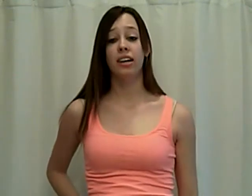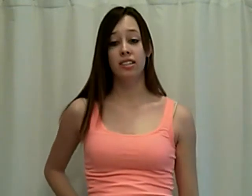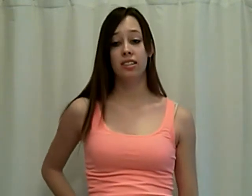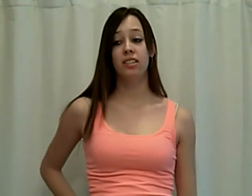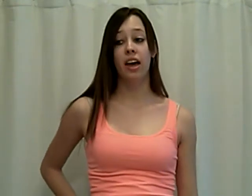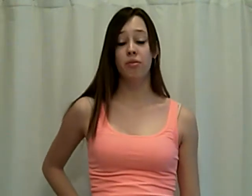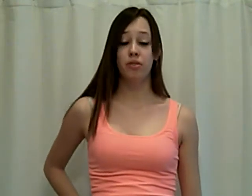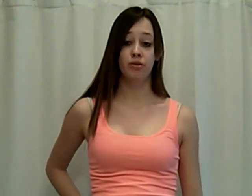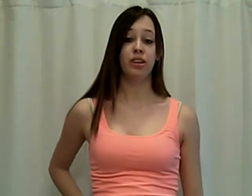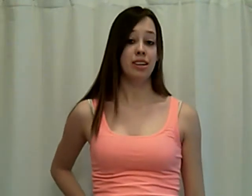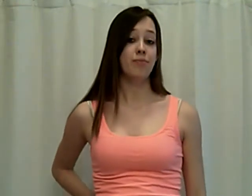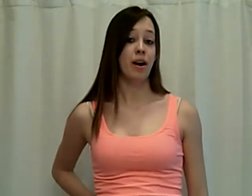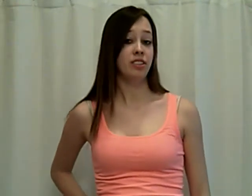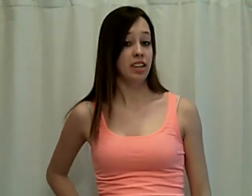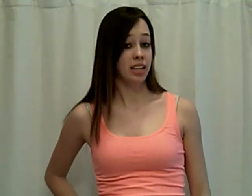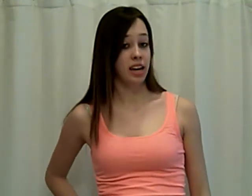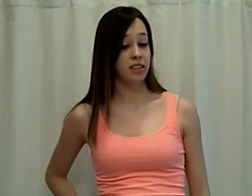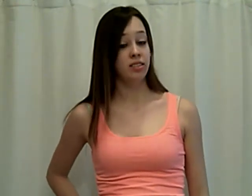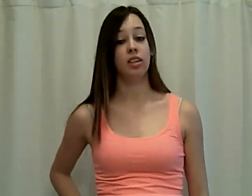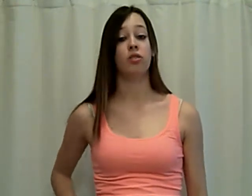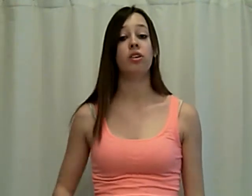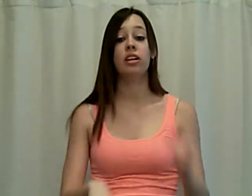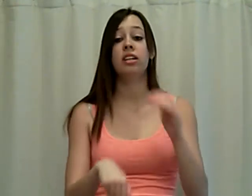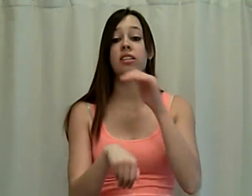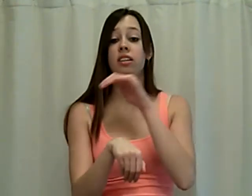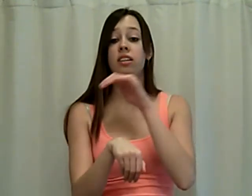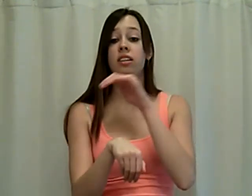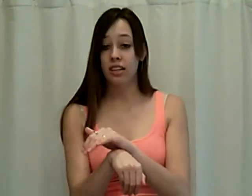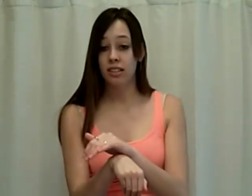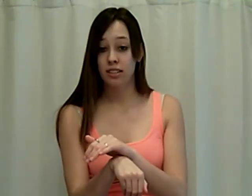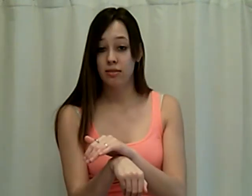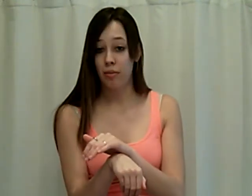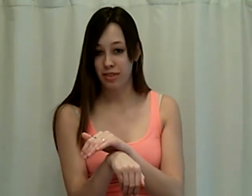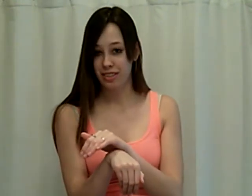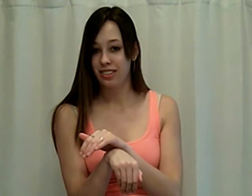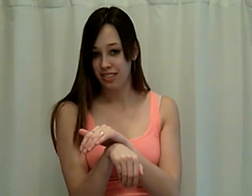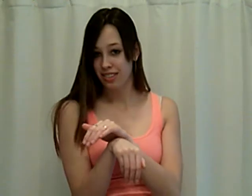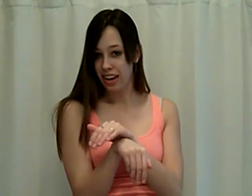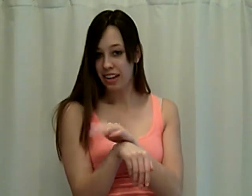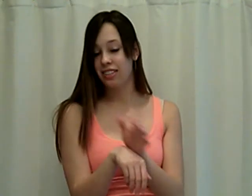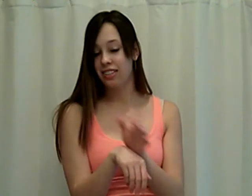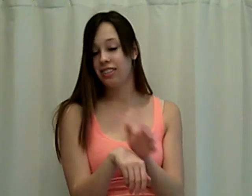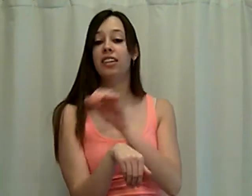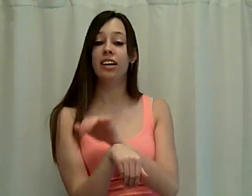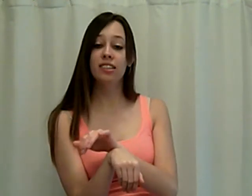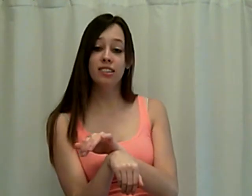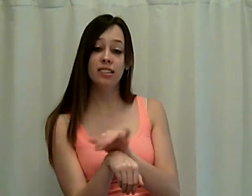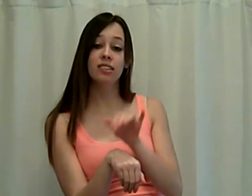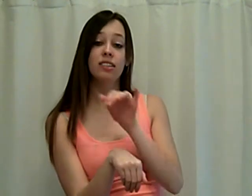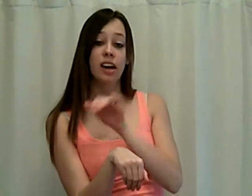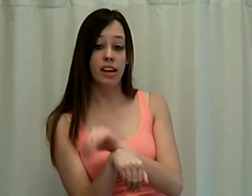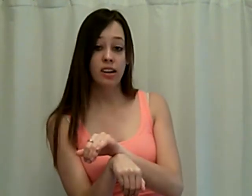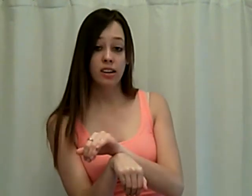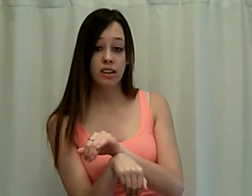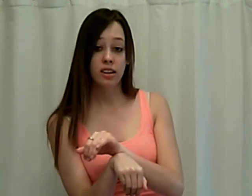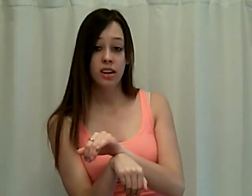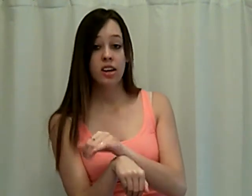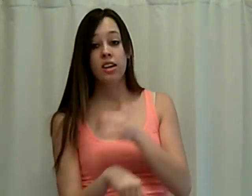Tonight's the night we forget about the deadlines. So remember night. Tonight's the night that